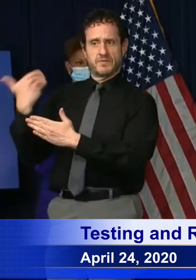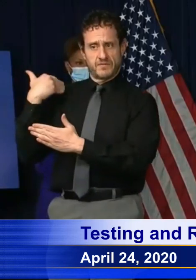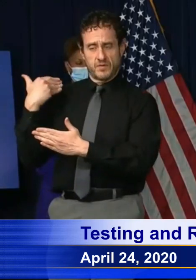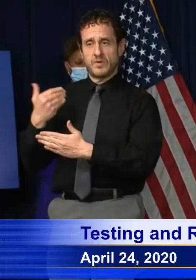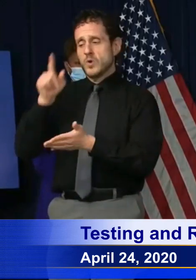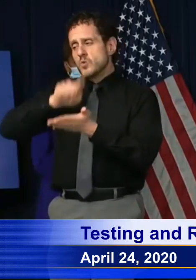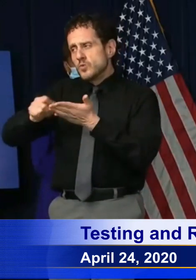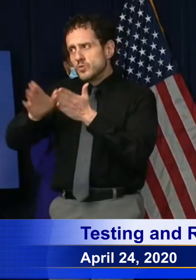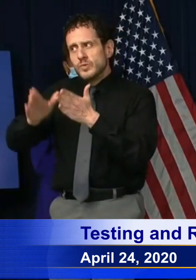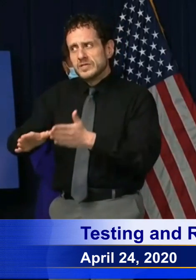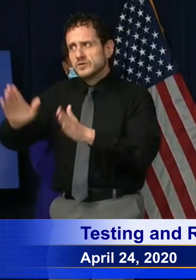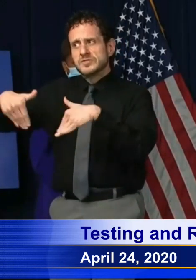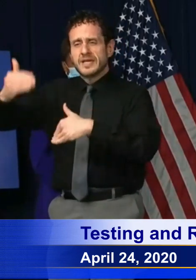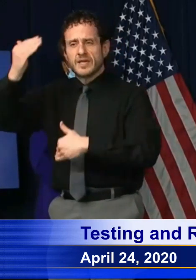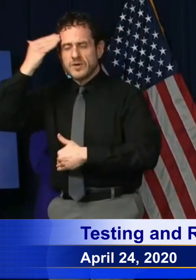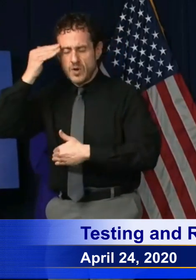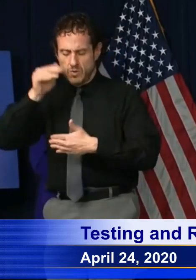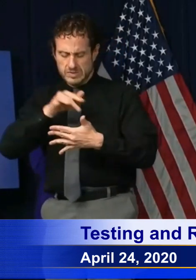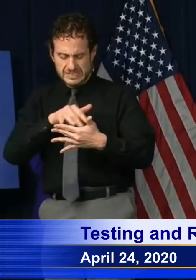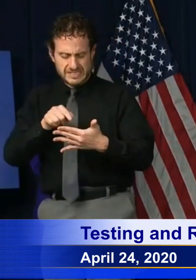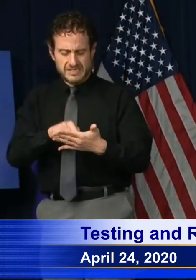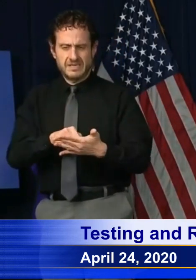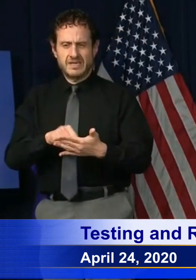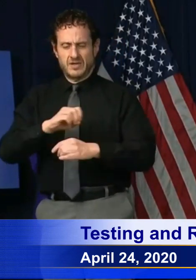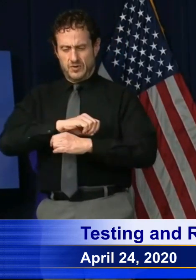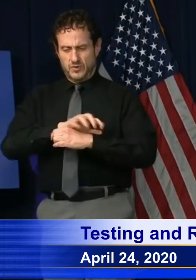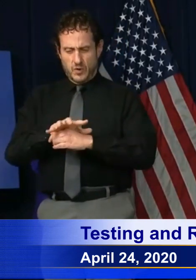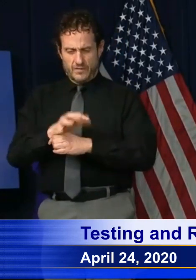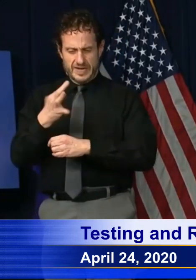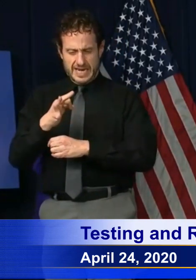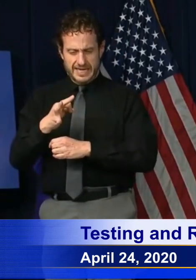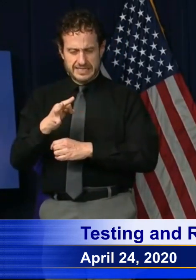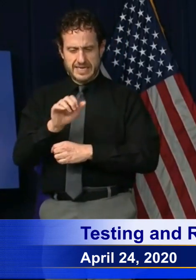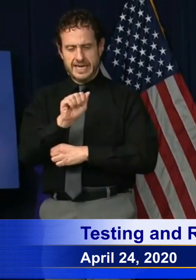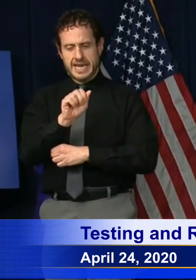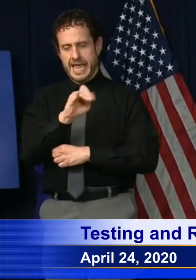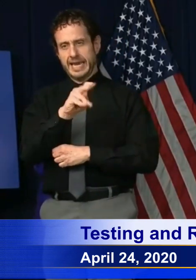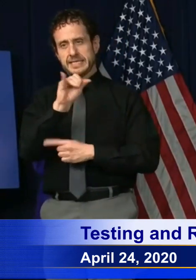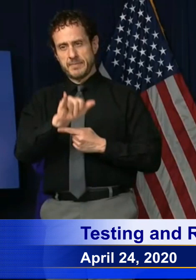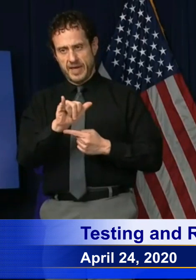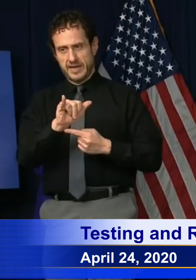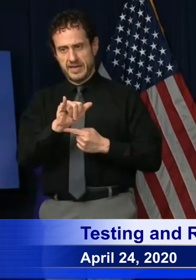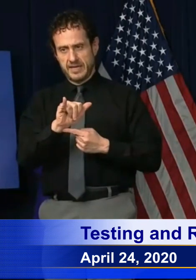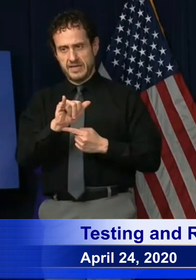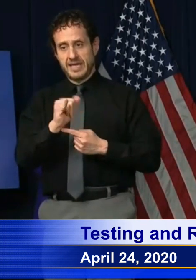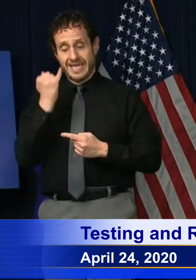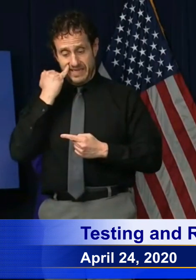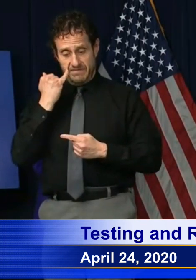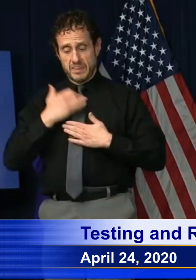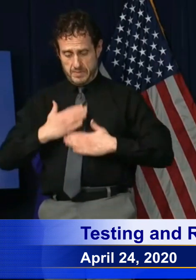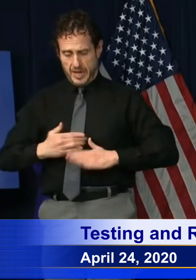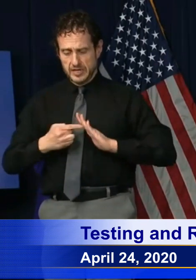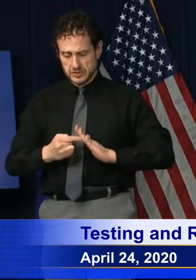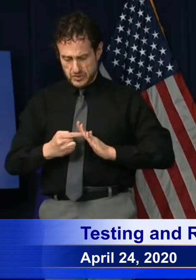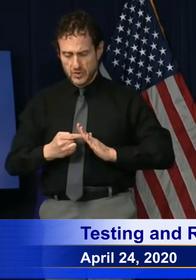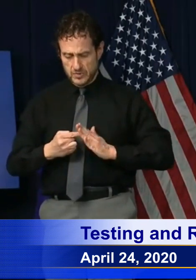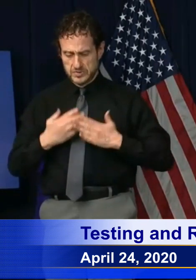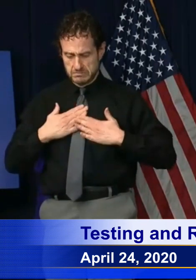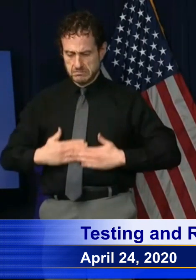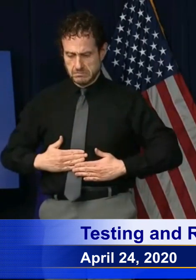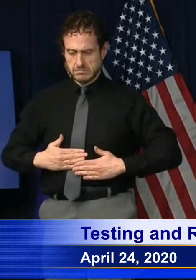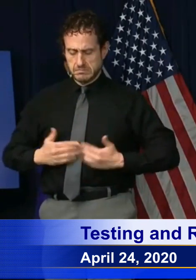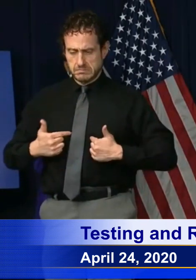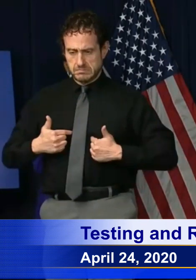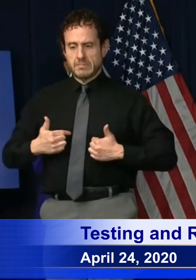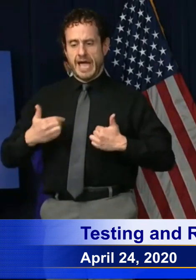yet know the extent to which having COVID-19 antibodies equals having immunity. That's a question